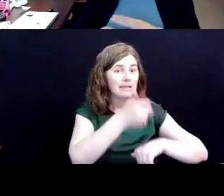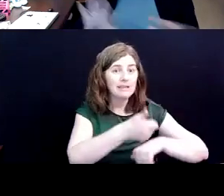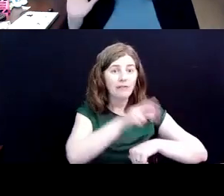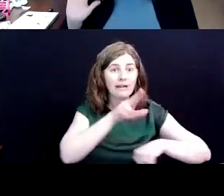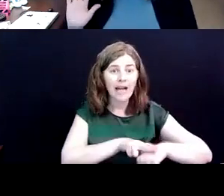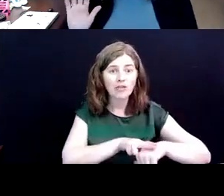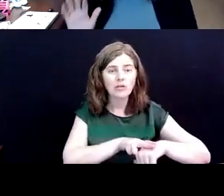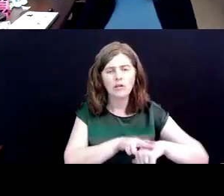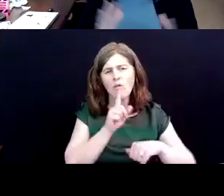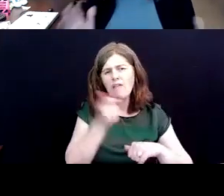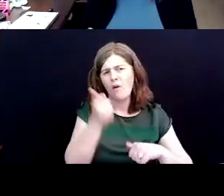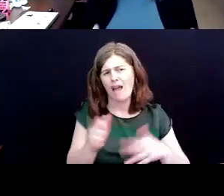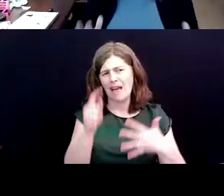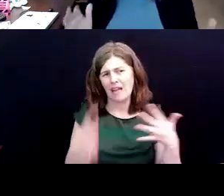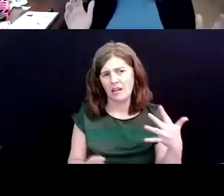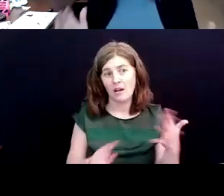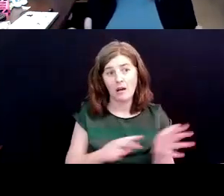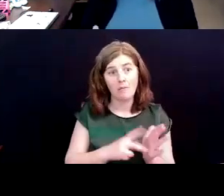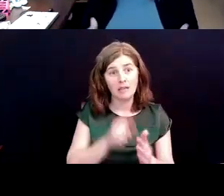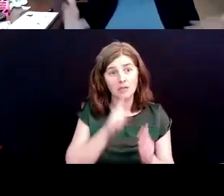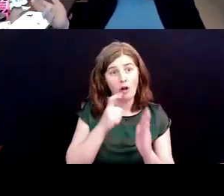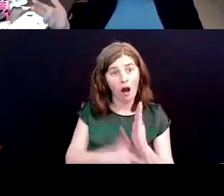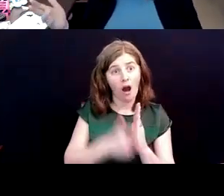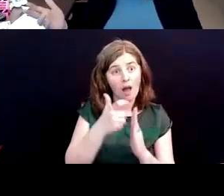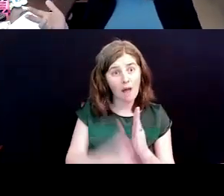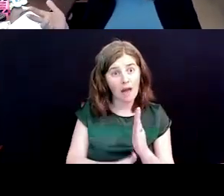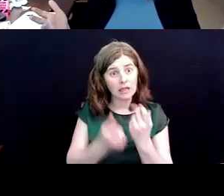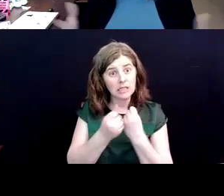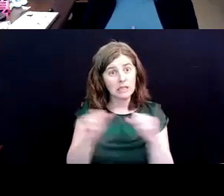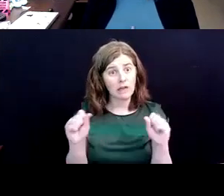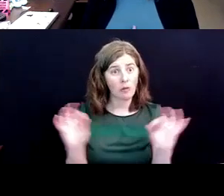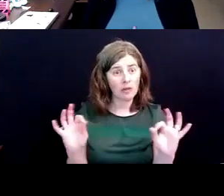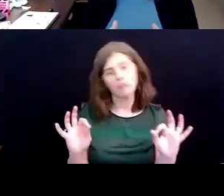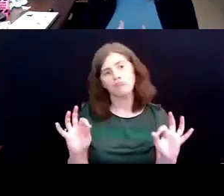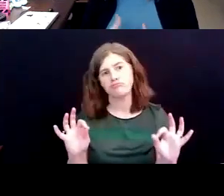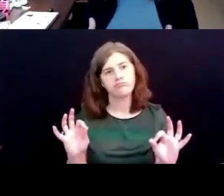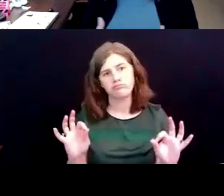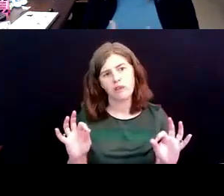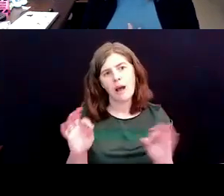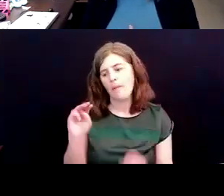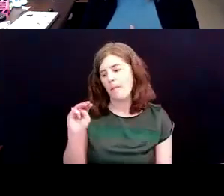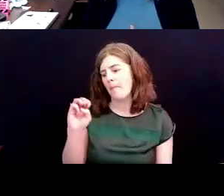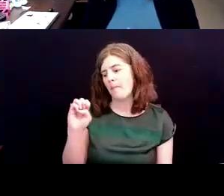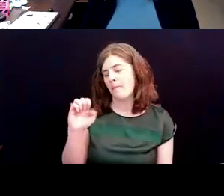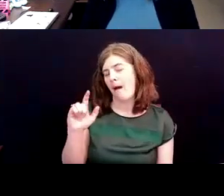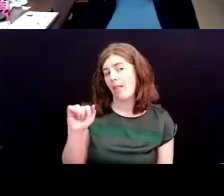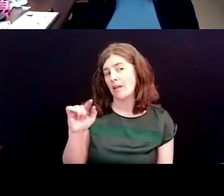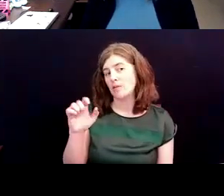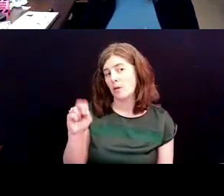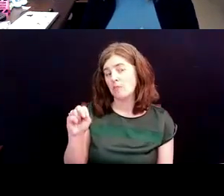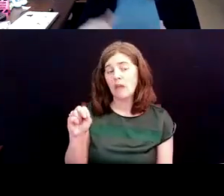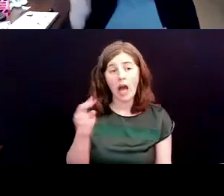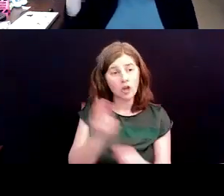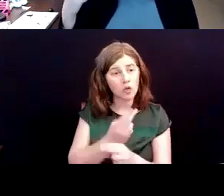this goes for any of those things, doesn't make it automatically no big deal, right? And so melatonin I do use a lot. It does work